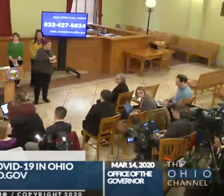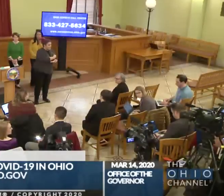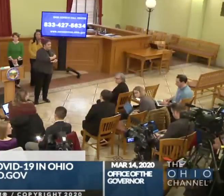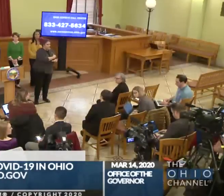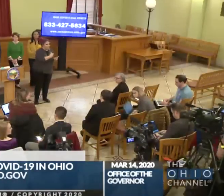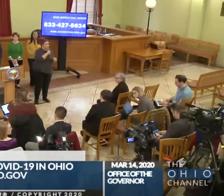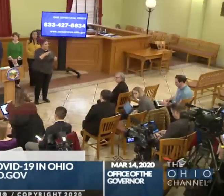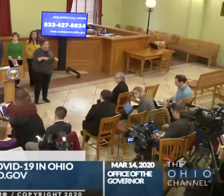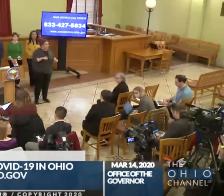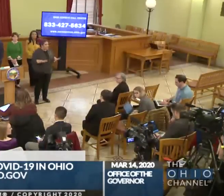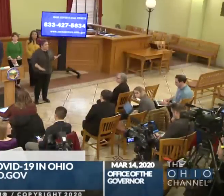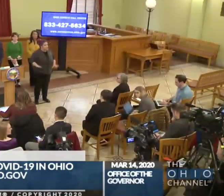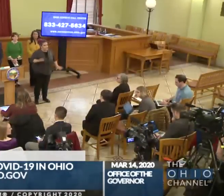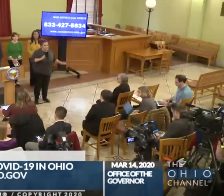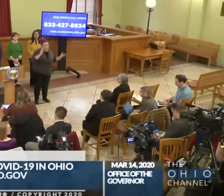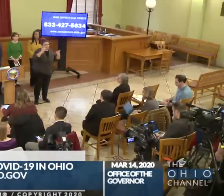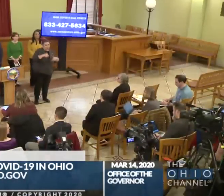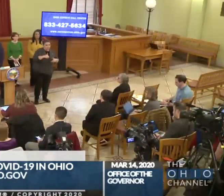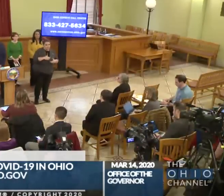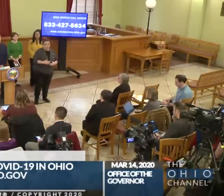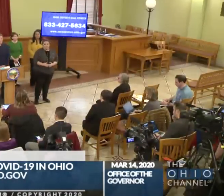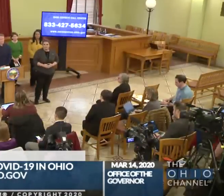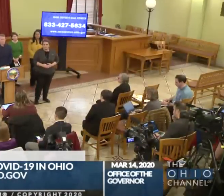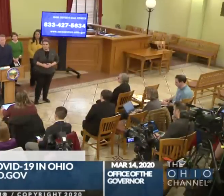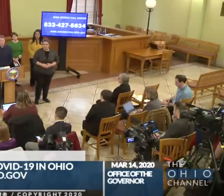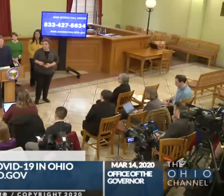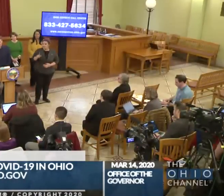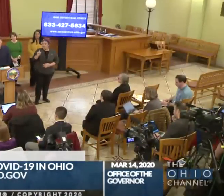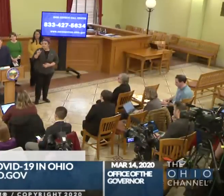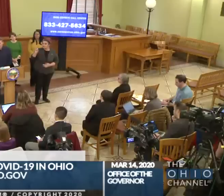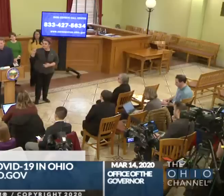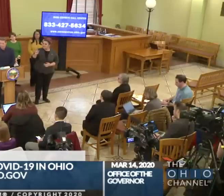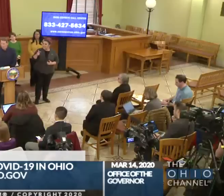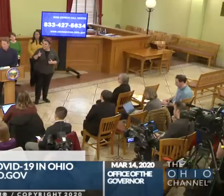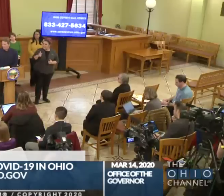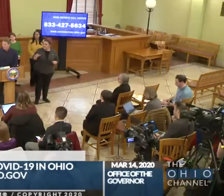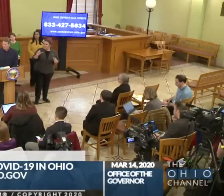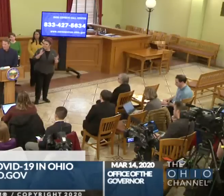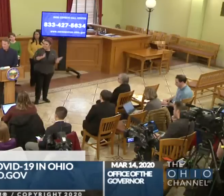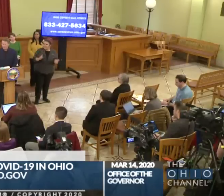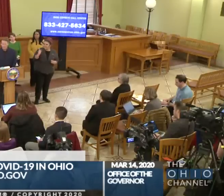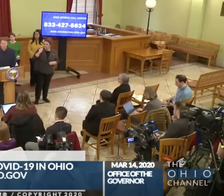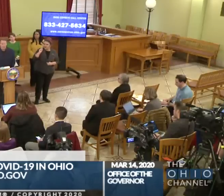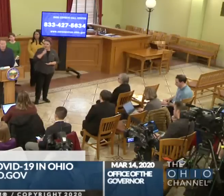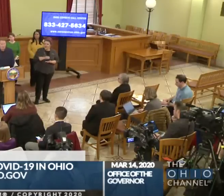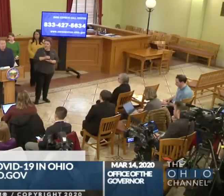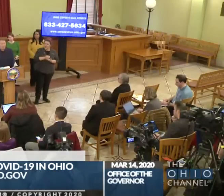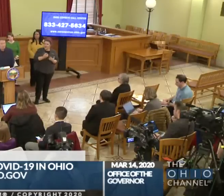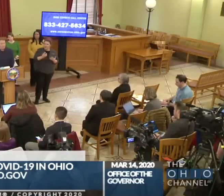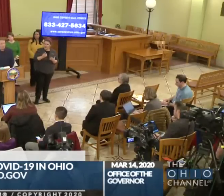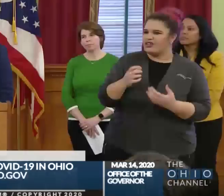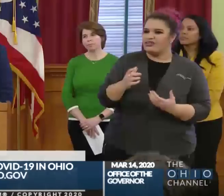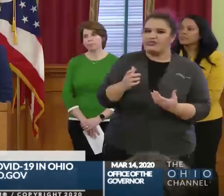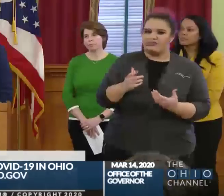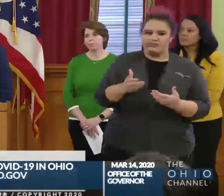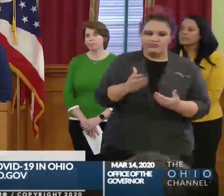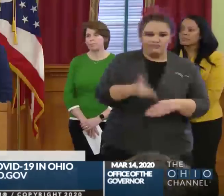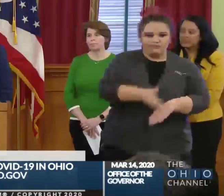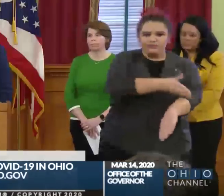Are there any plans for economic recovery as a result of this? Well, Governor has a team of